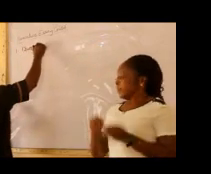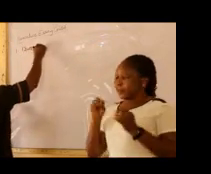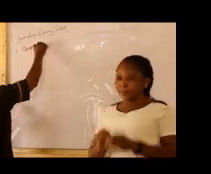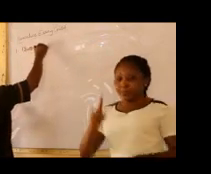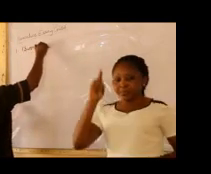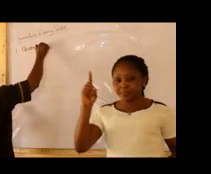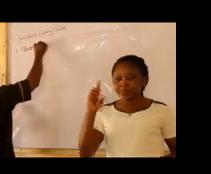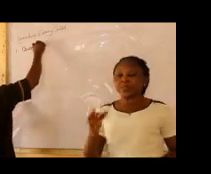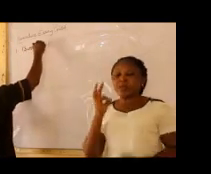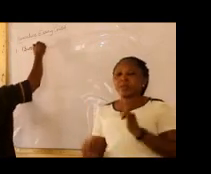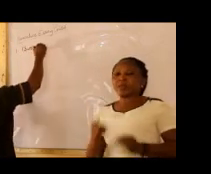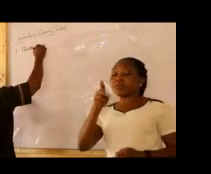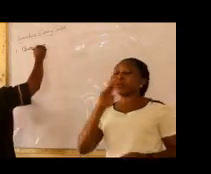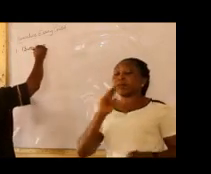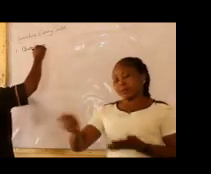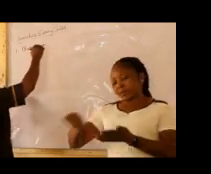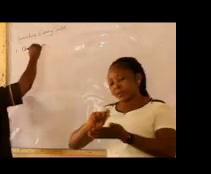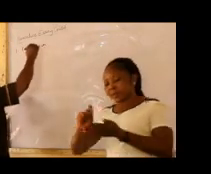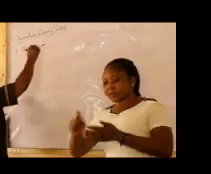in a line,